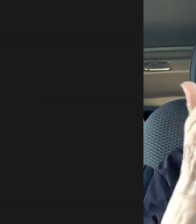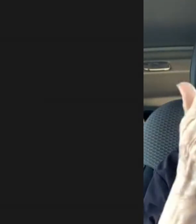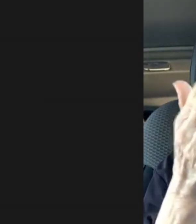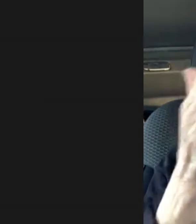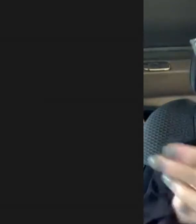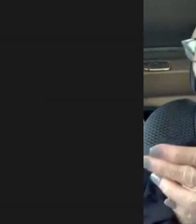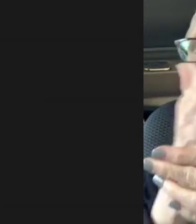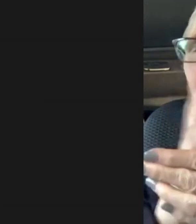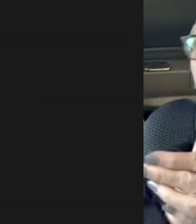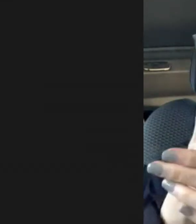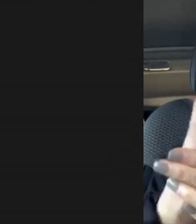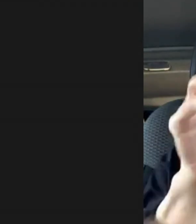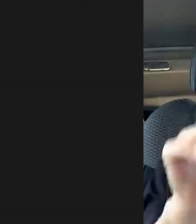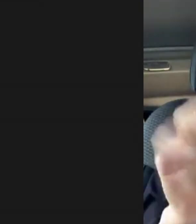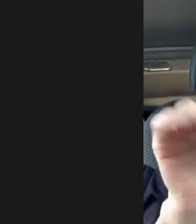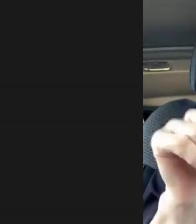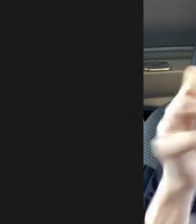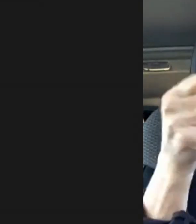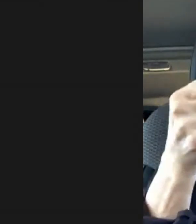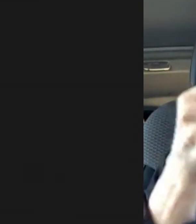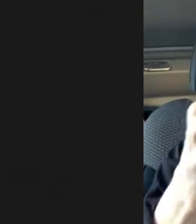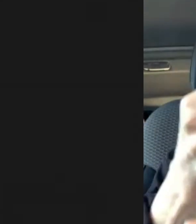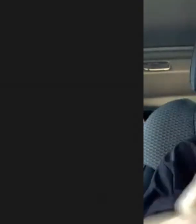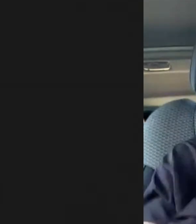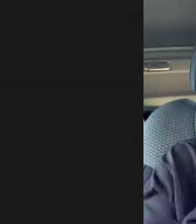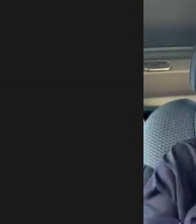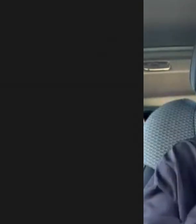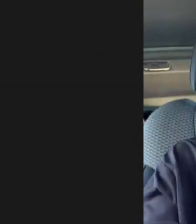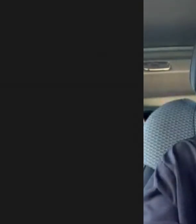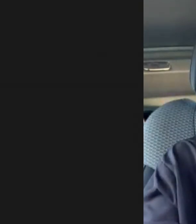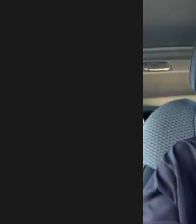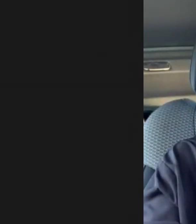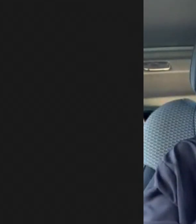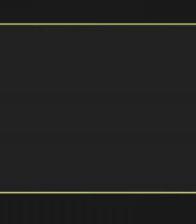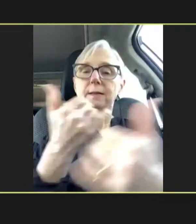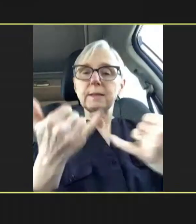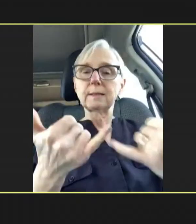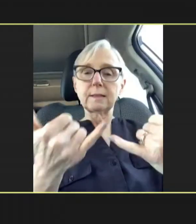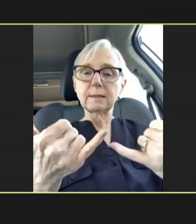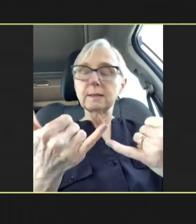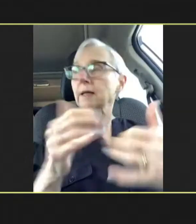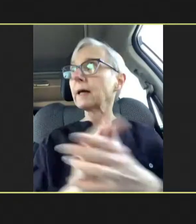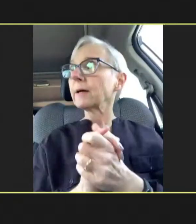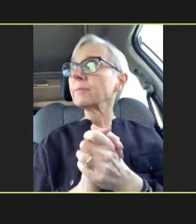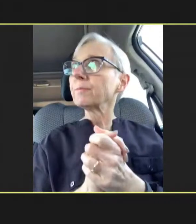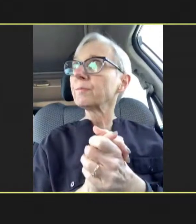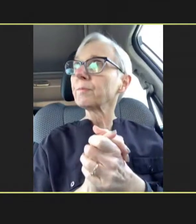what impact is that going to have on the hospital system sort of as it stands today? Thanks.